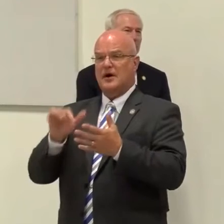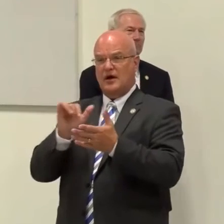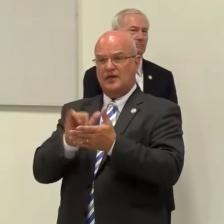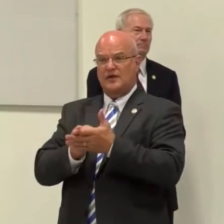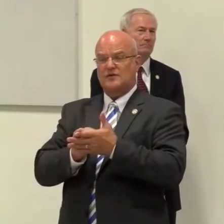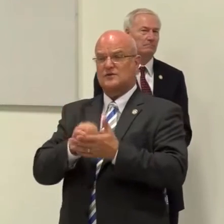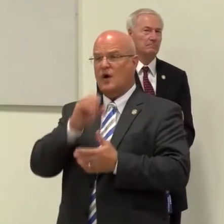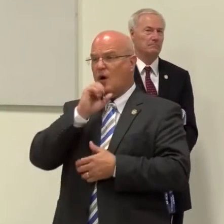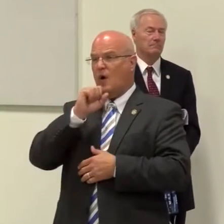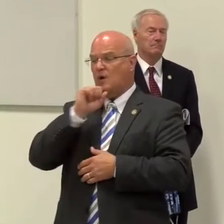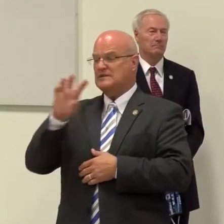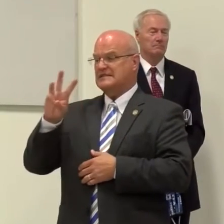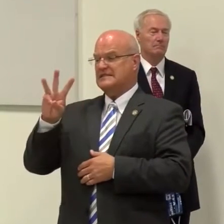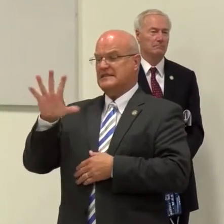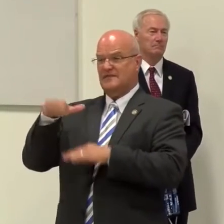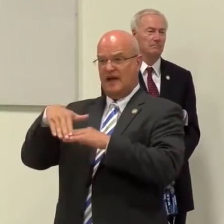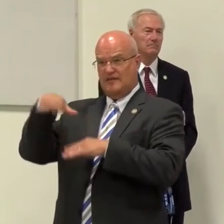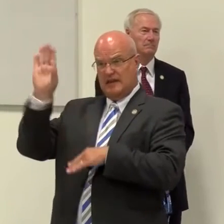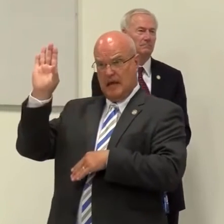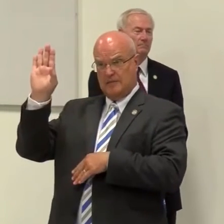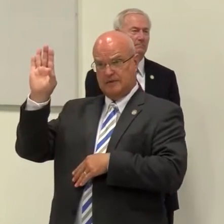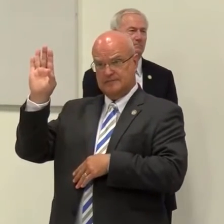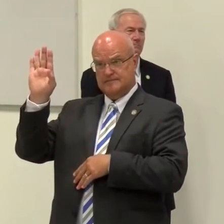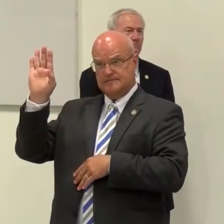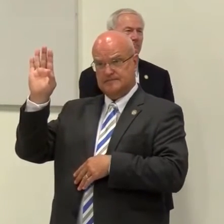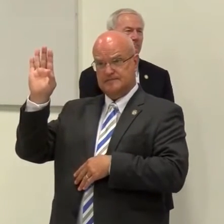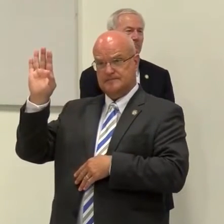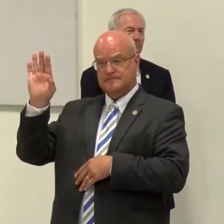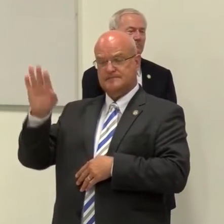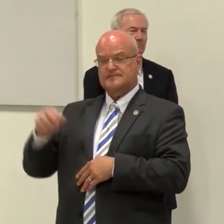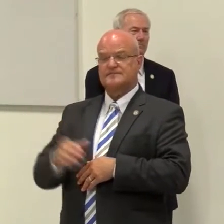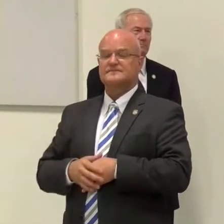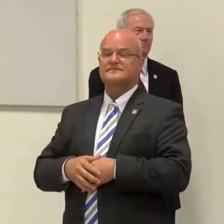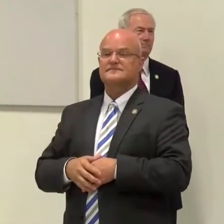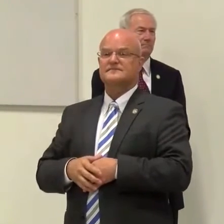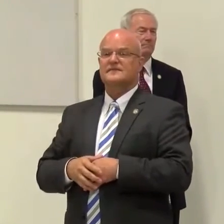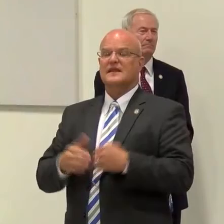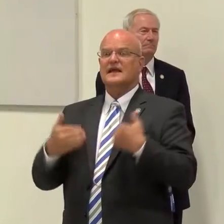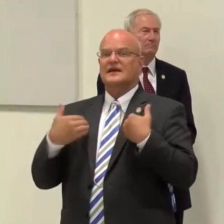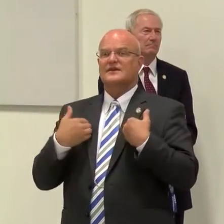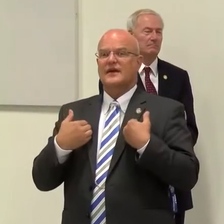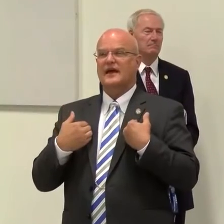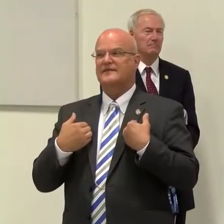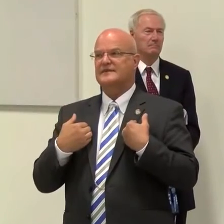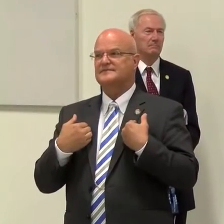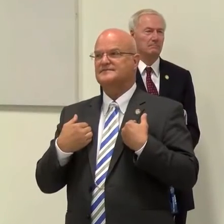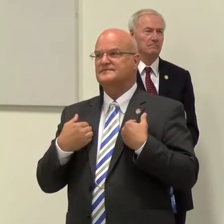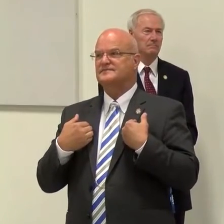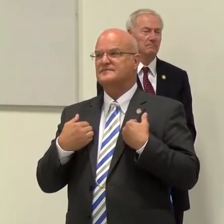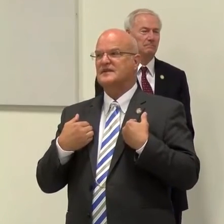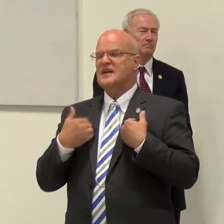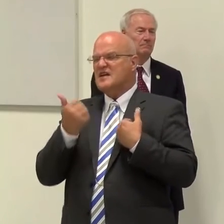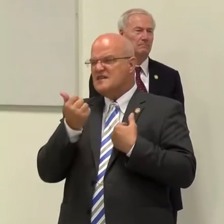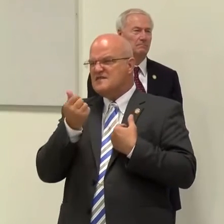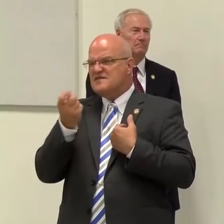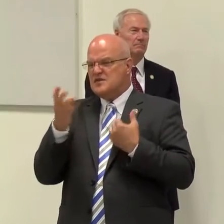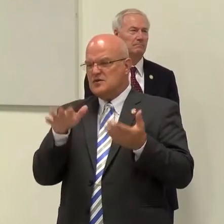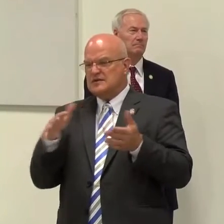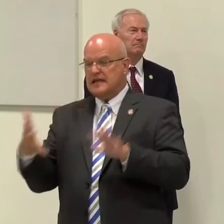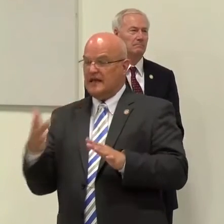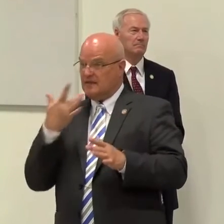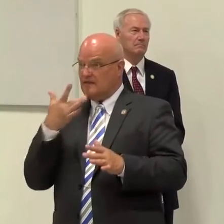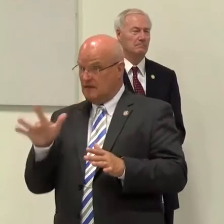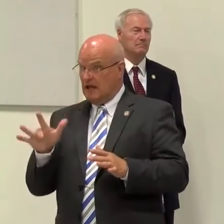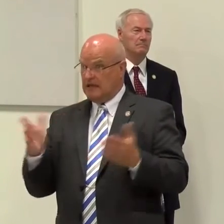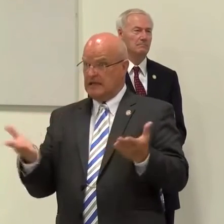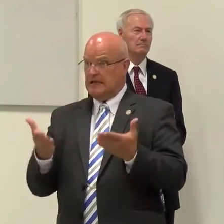those age 65 and older. And there have been relatively few deaths,